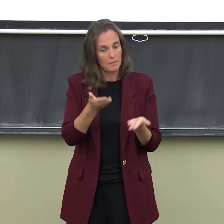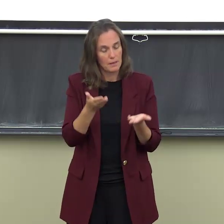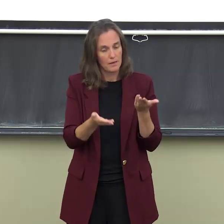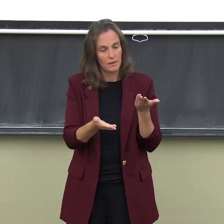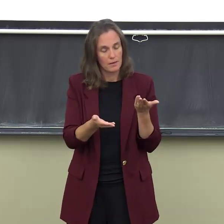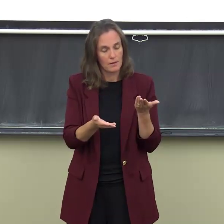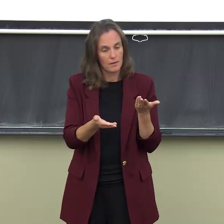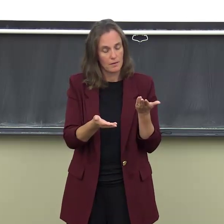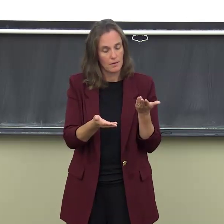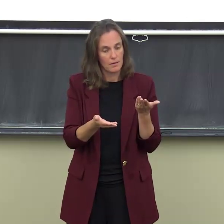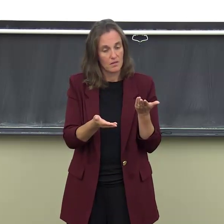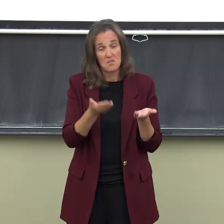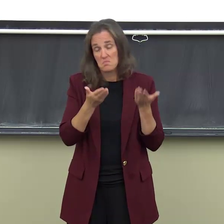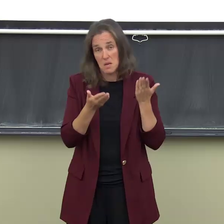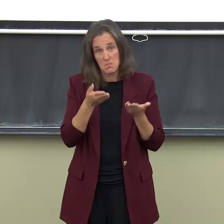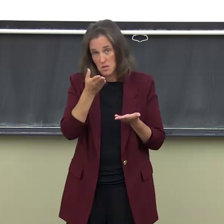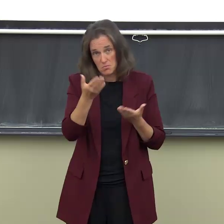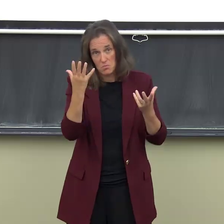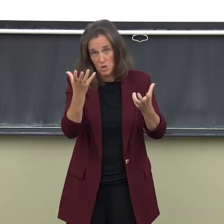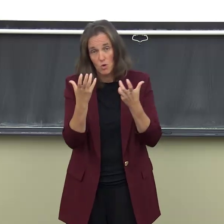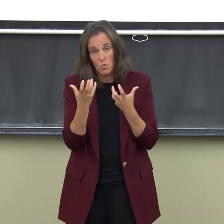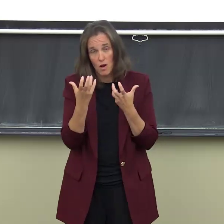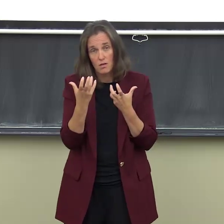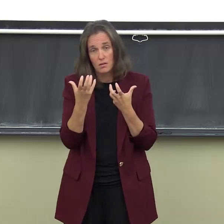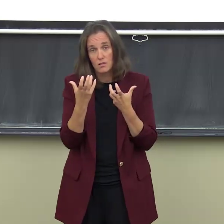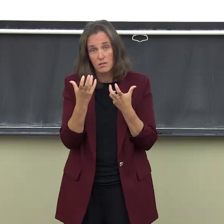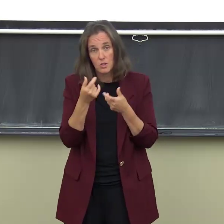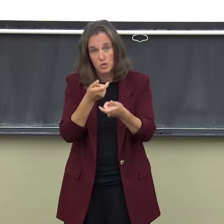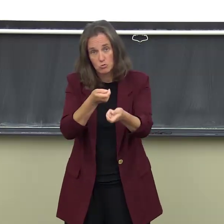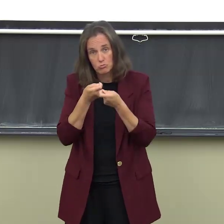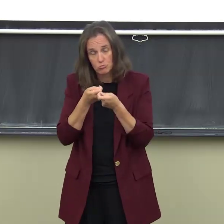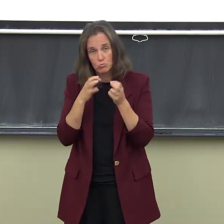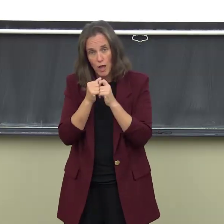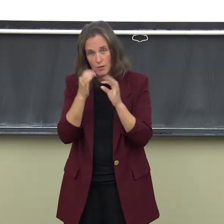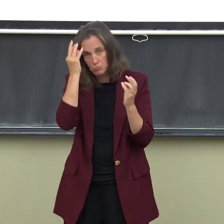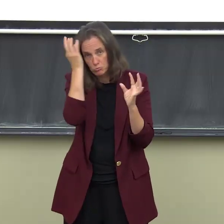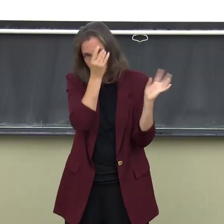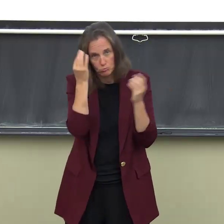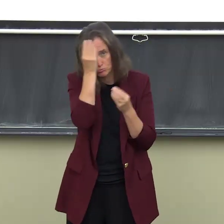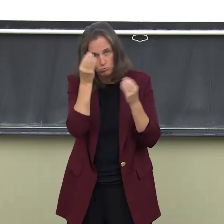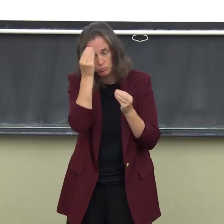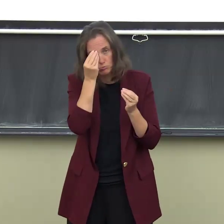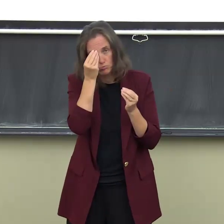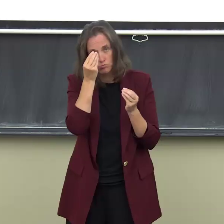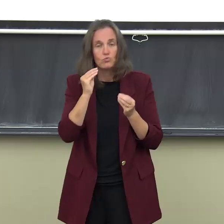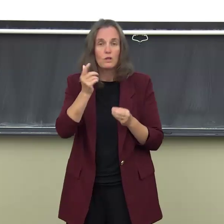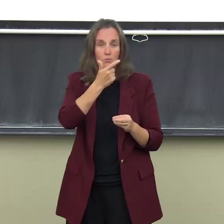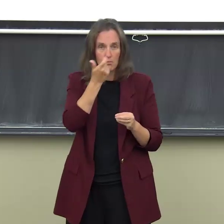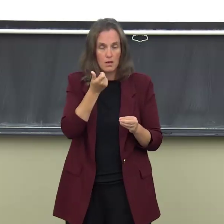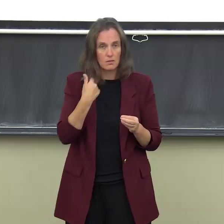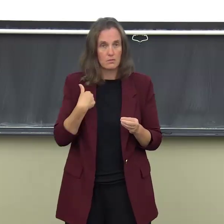some questions that we may want to engage and grapple with, because we